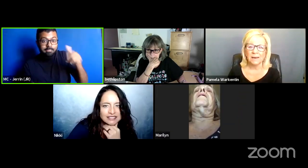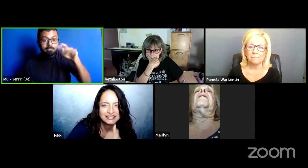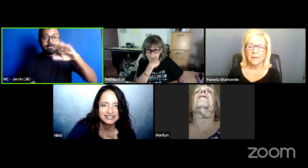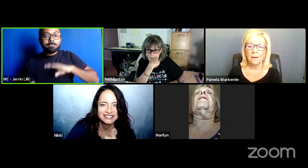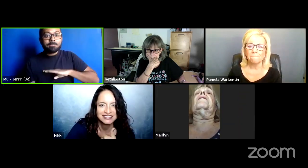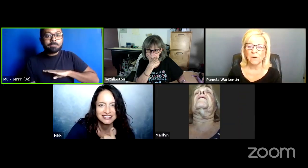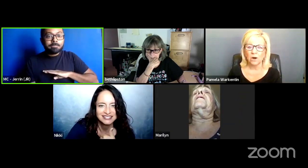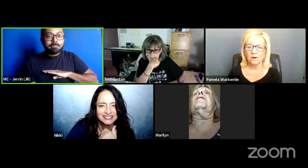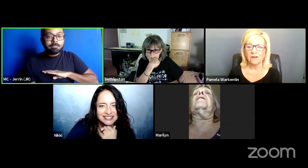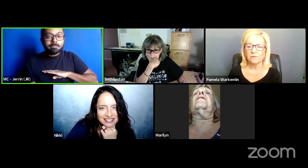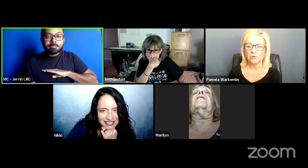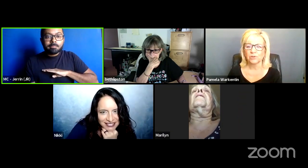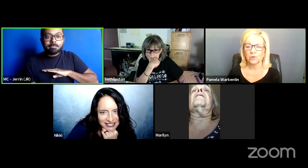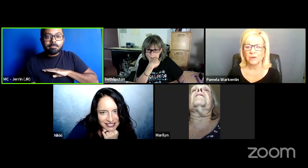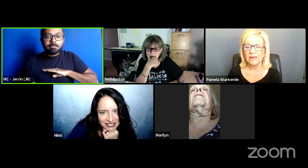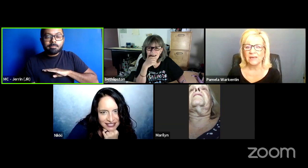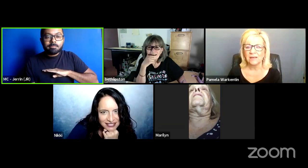bottom bar of your screen.